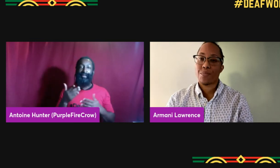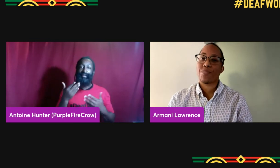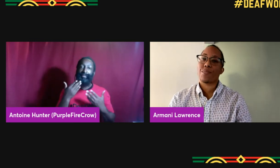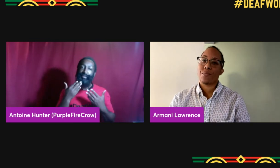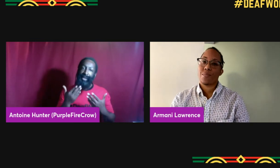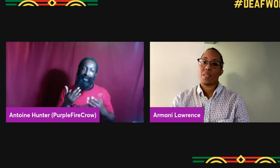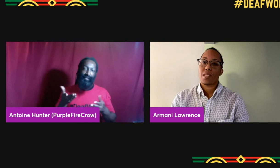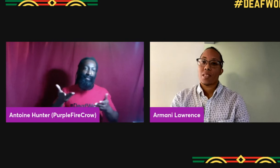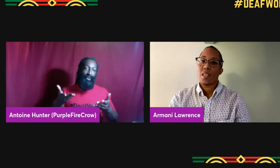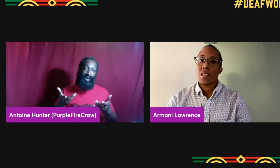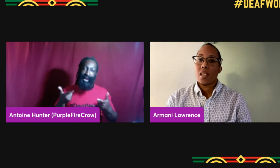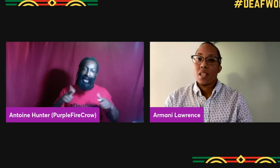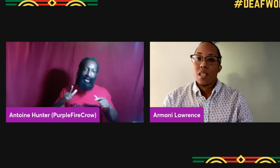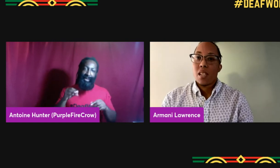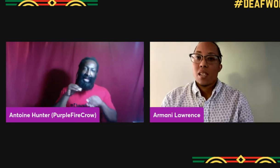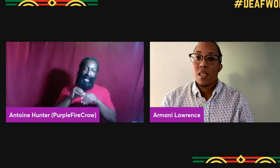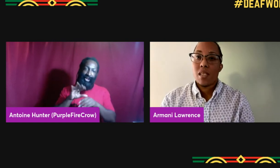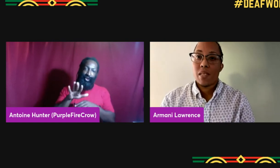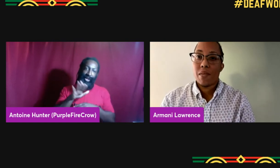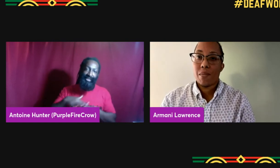Thank you for being vulnerable.